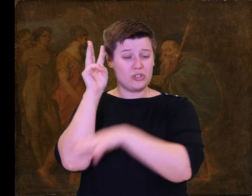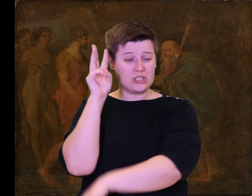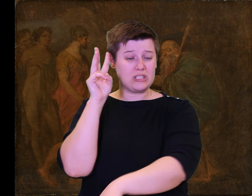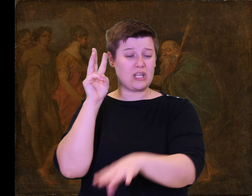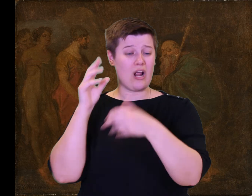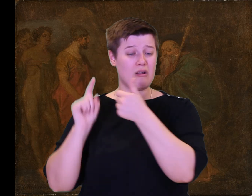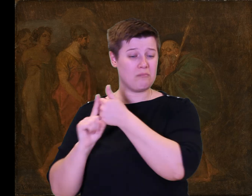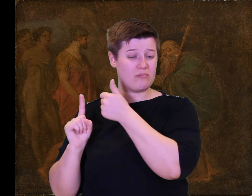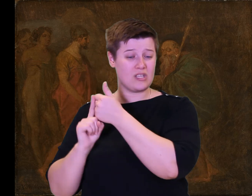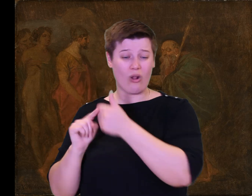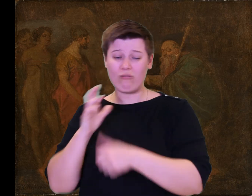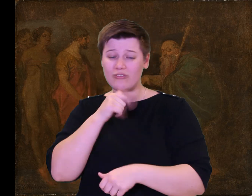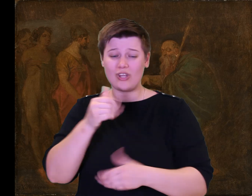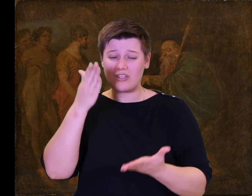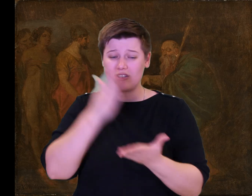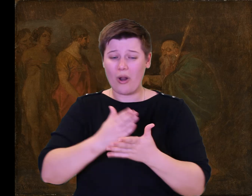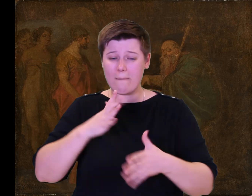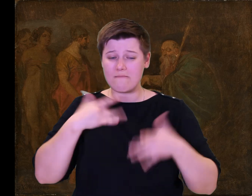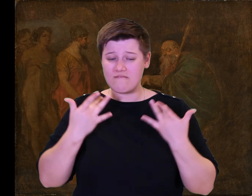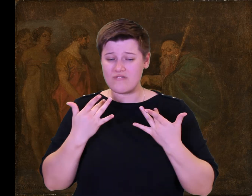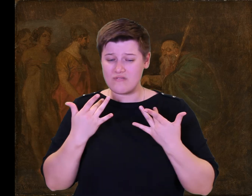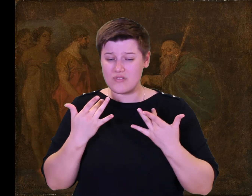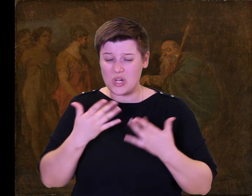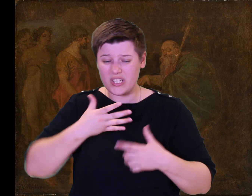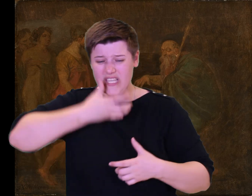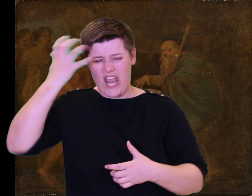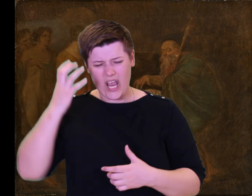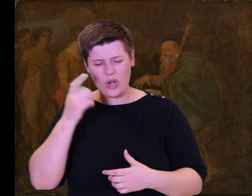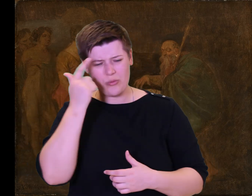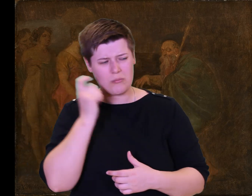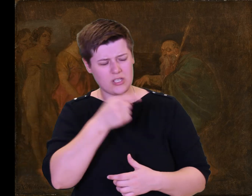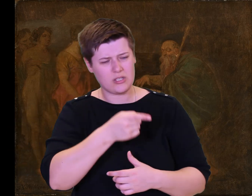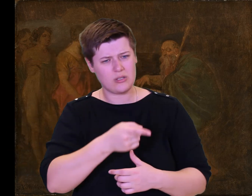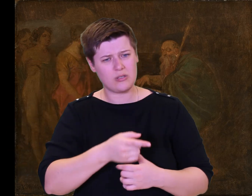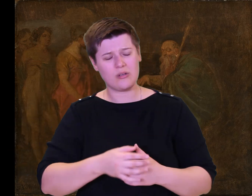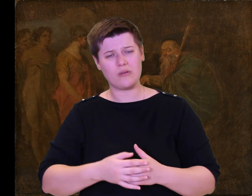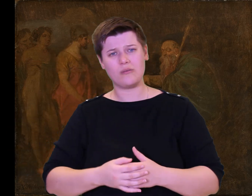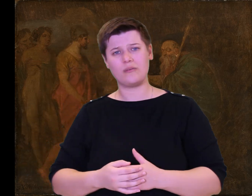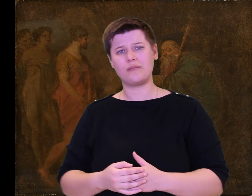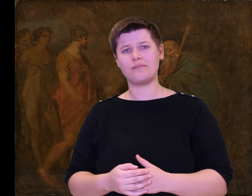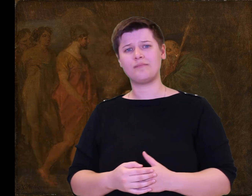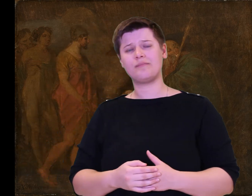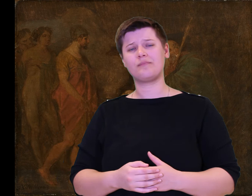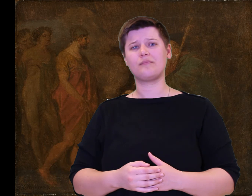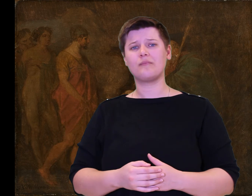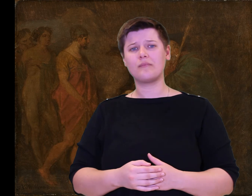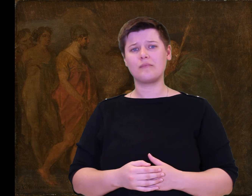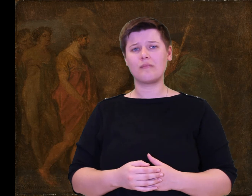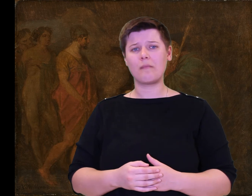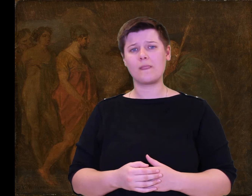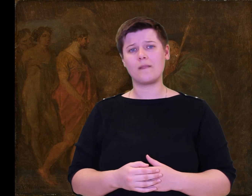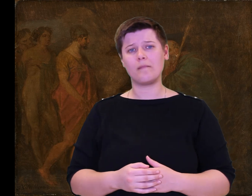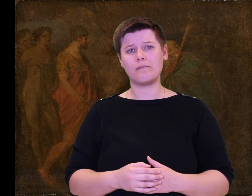Why did you abandon the sun, poor man, to see the dead, and this place without